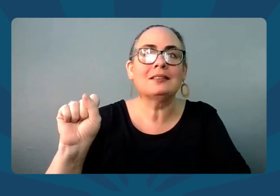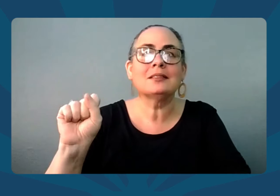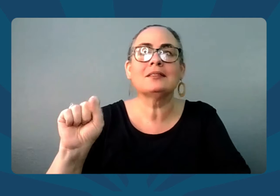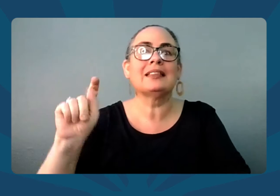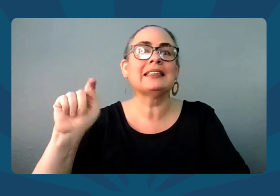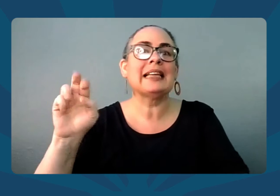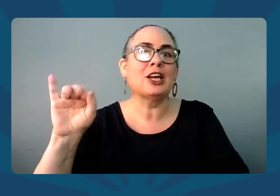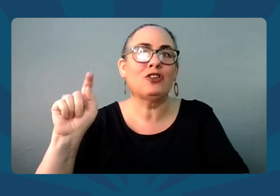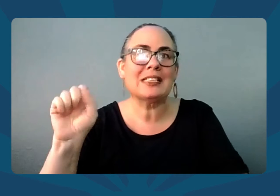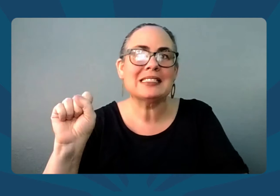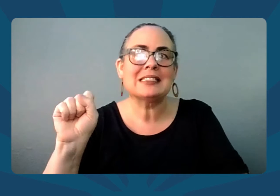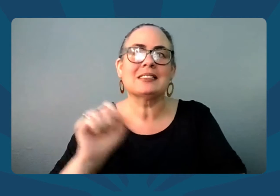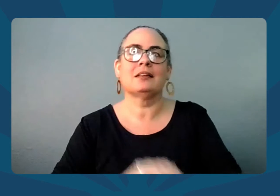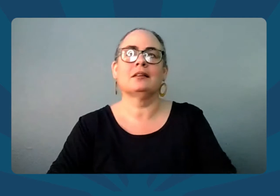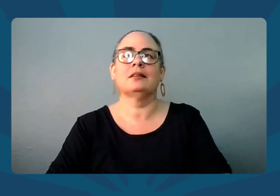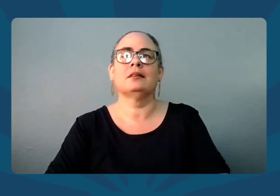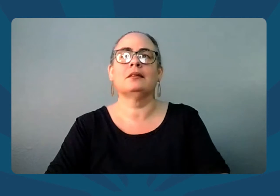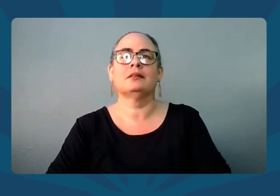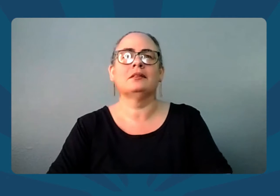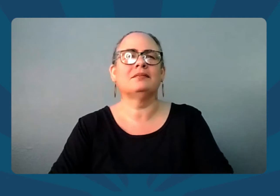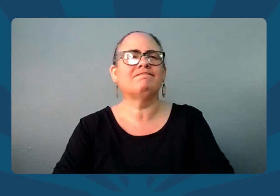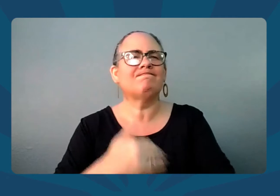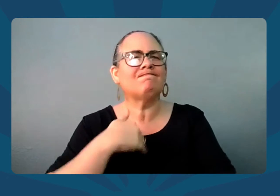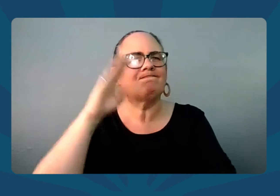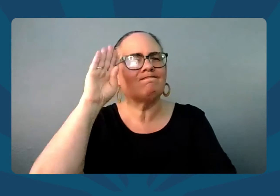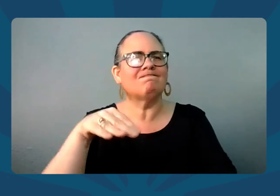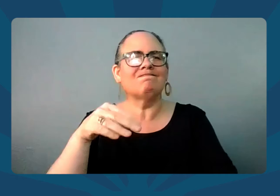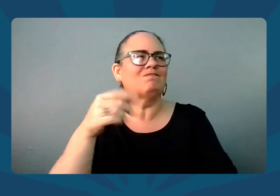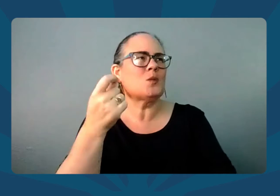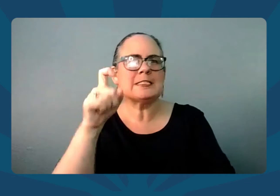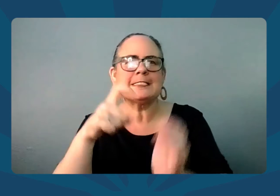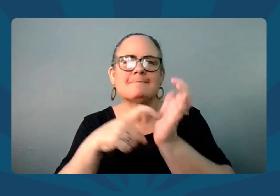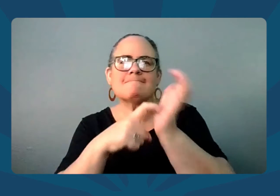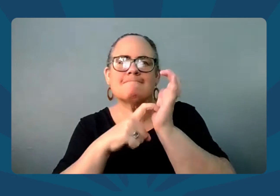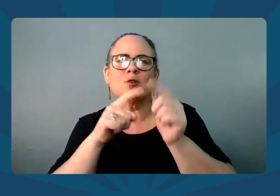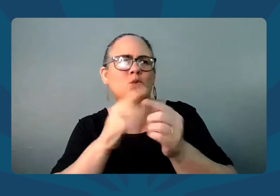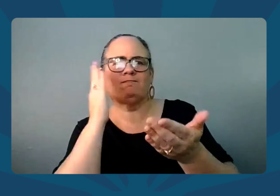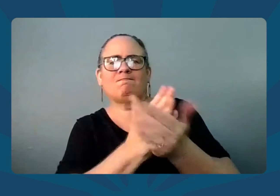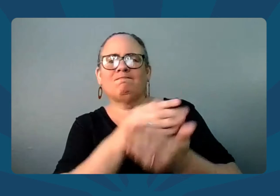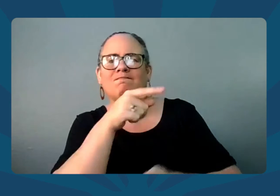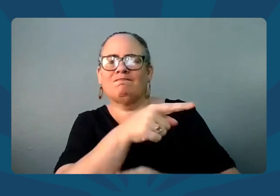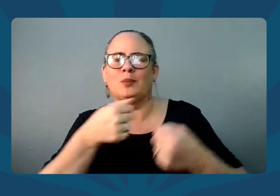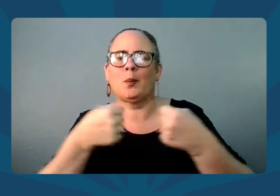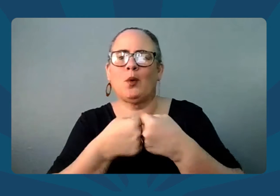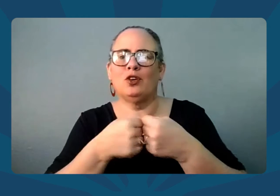I know what needs to be done to put an end to the border crisis.